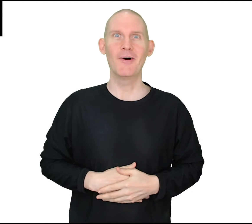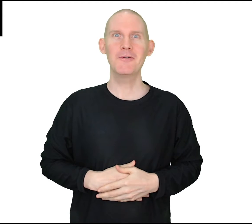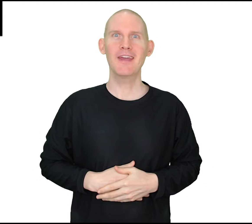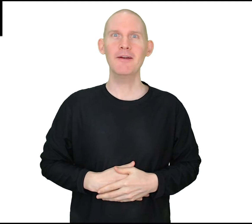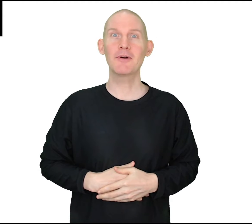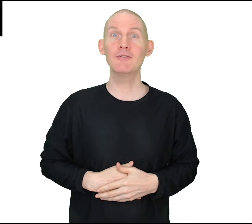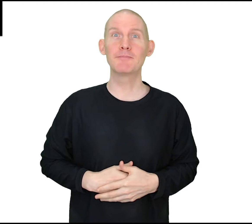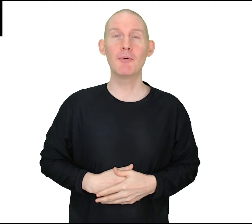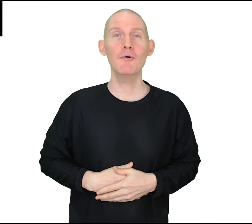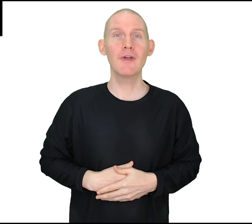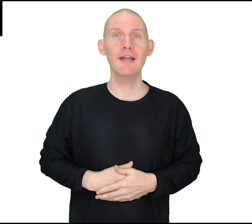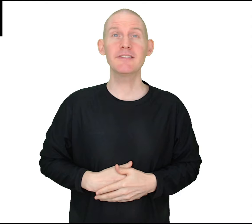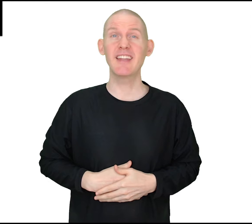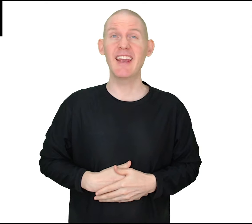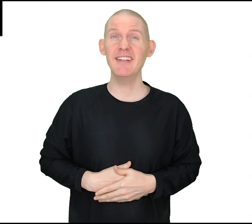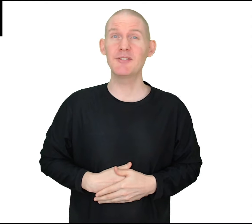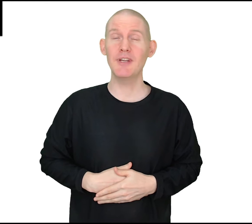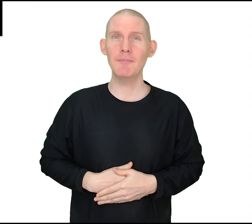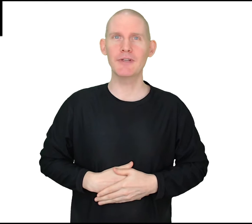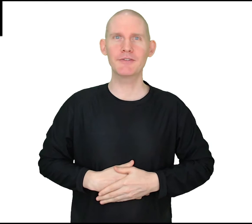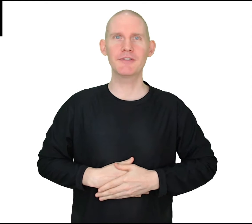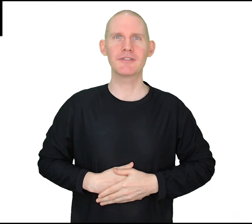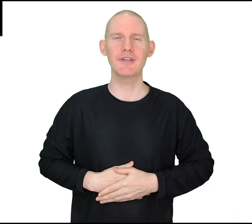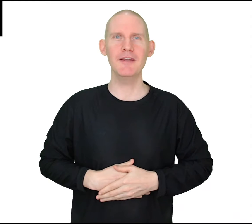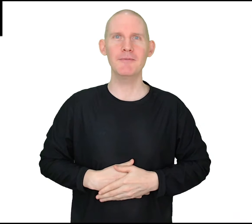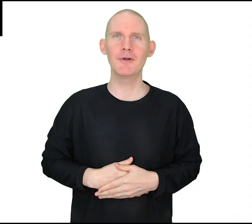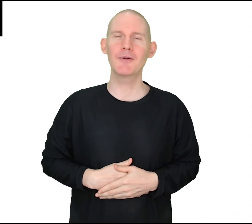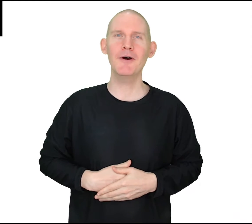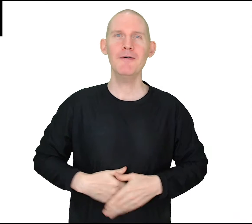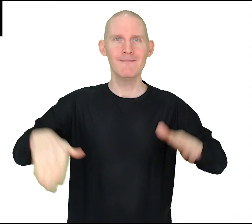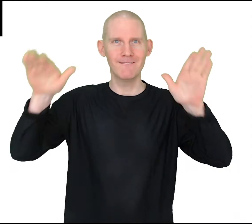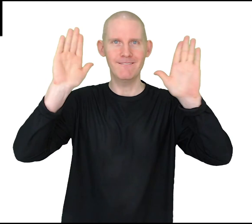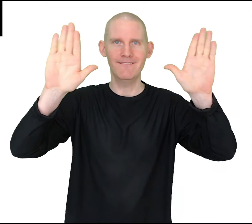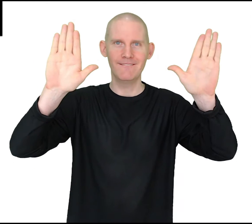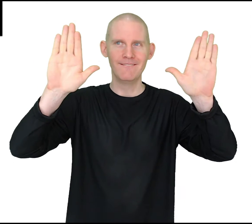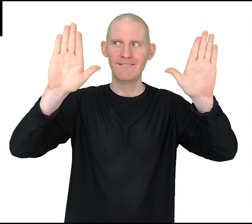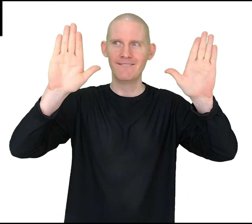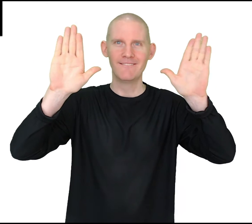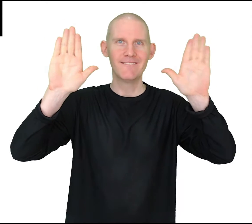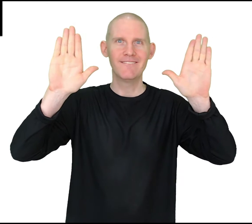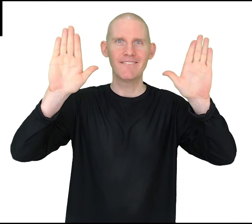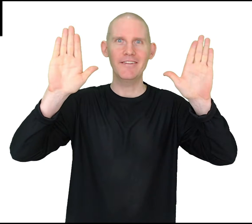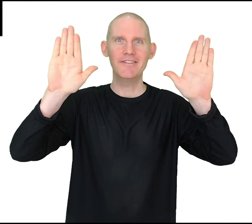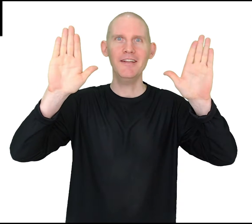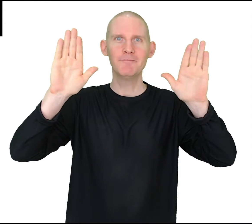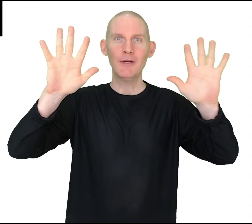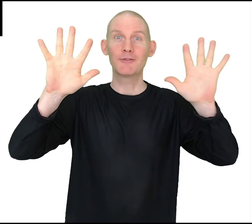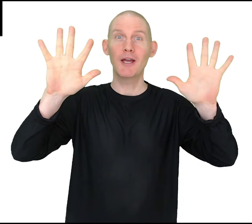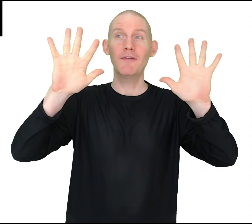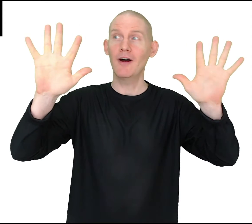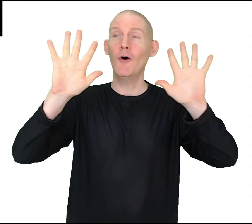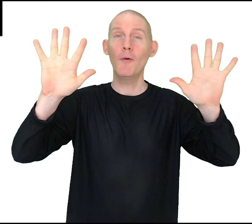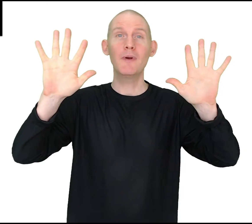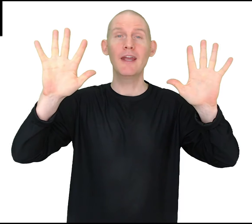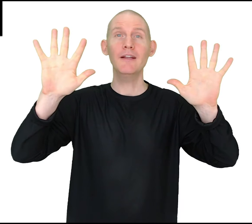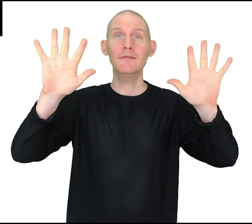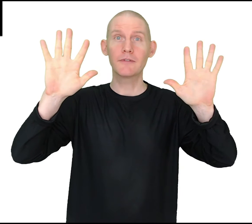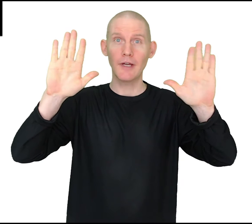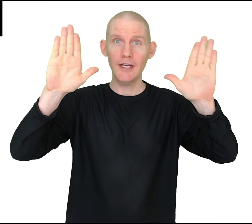Okay, we're going to use both hands and the hand shape is the same. Here we go. That's it. So you have an open hand, tighten them up, and